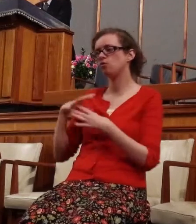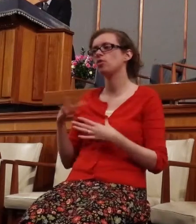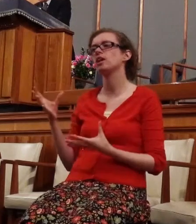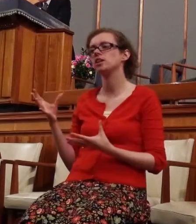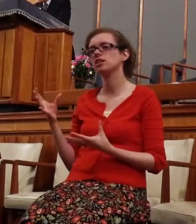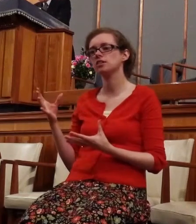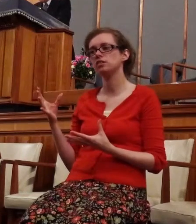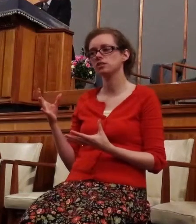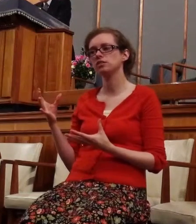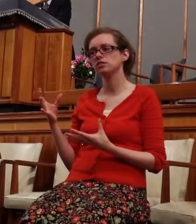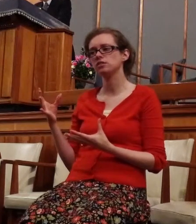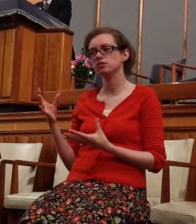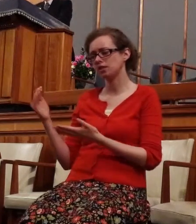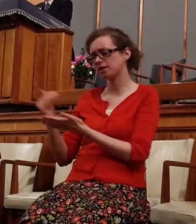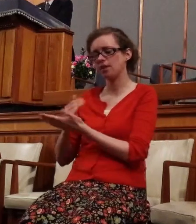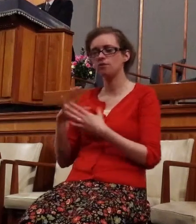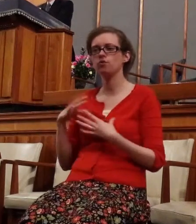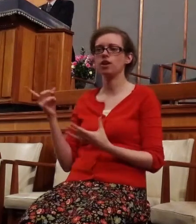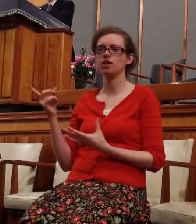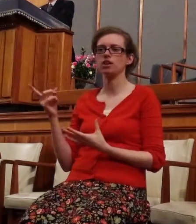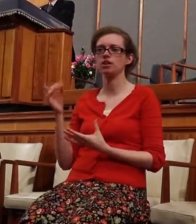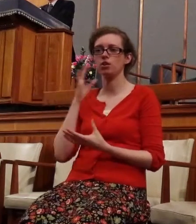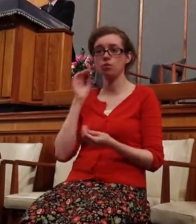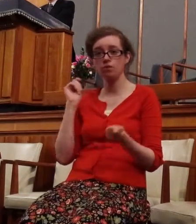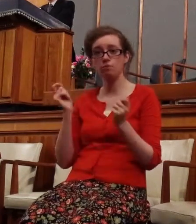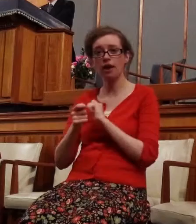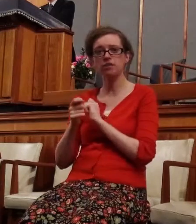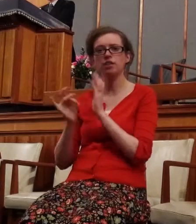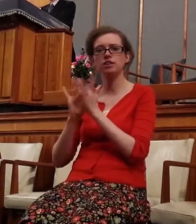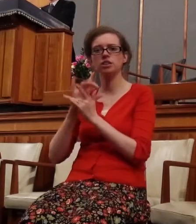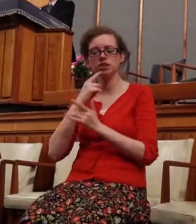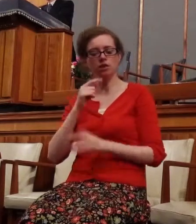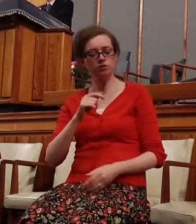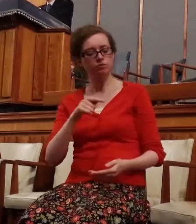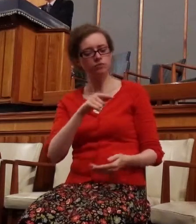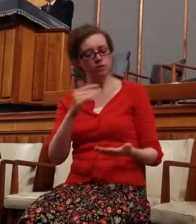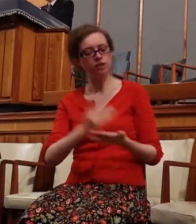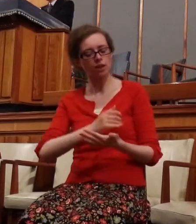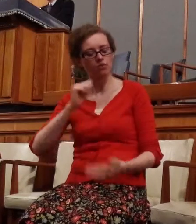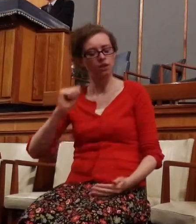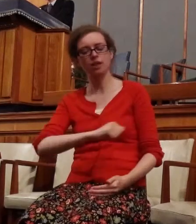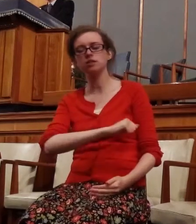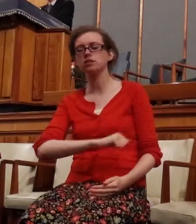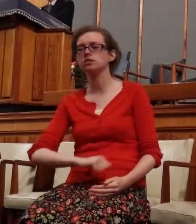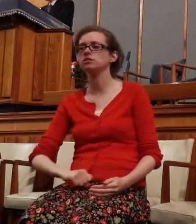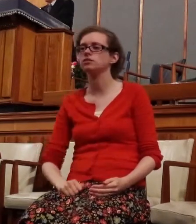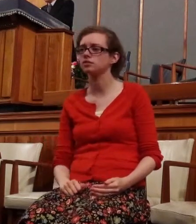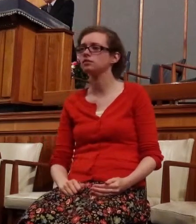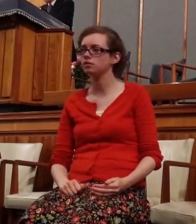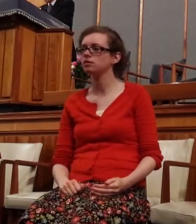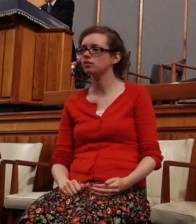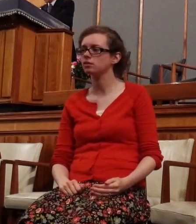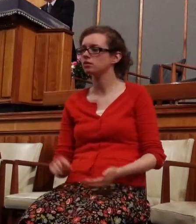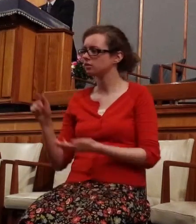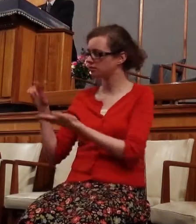But as I repent tonight, Christ will say, thou shall be saved. It is certainty. It is a gift. It is